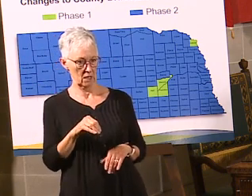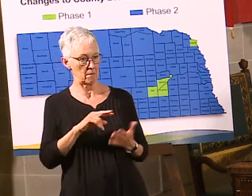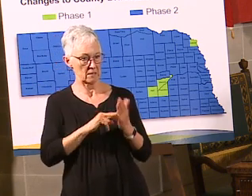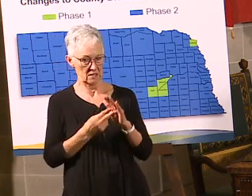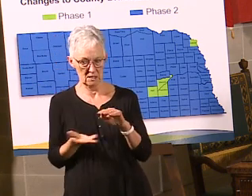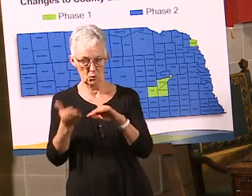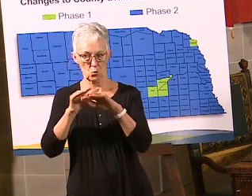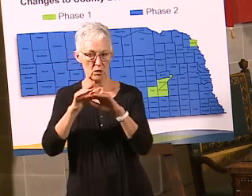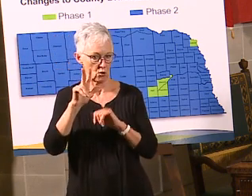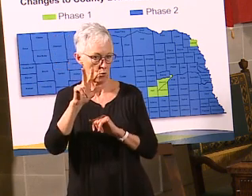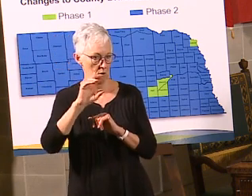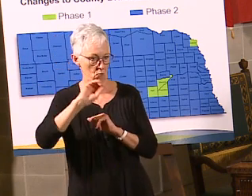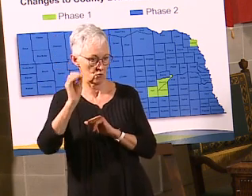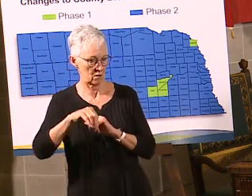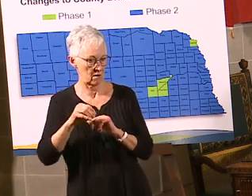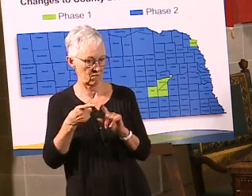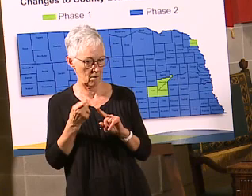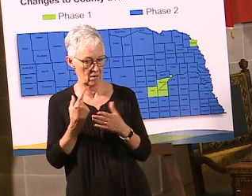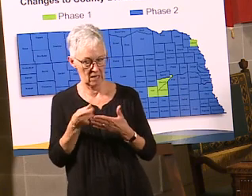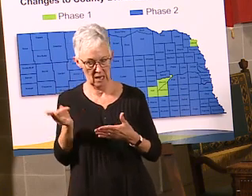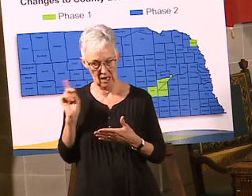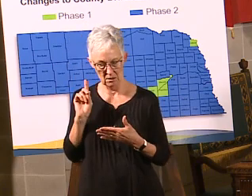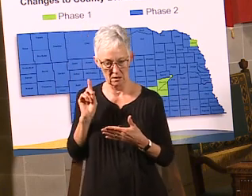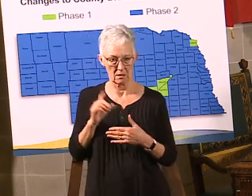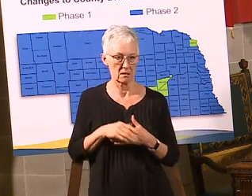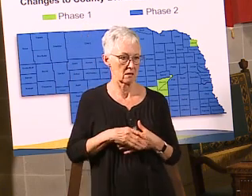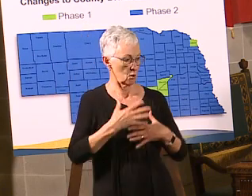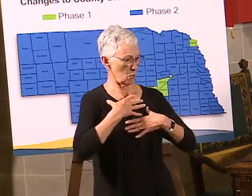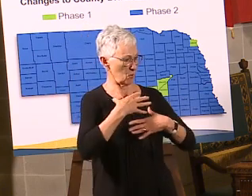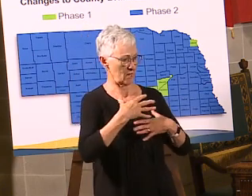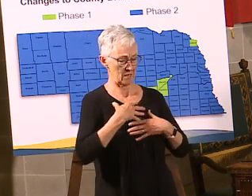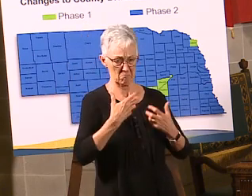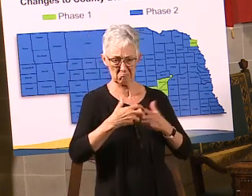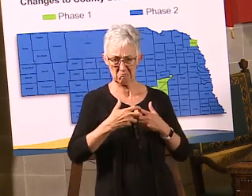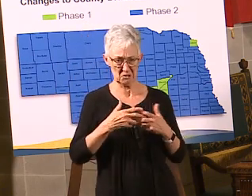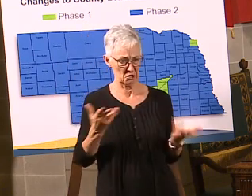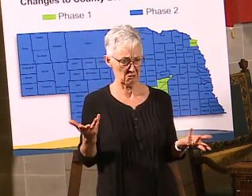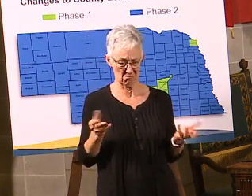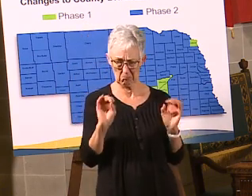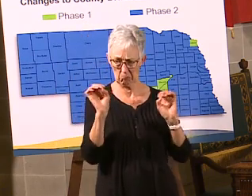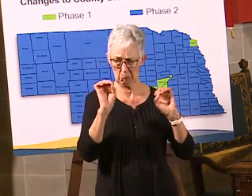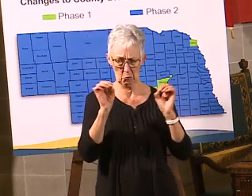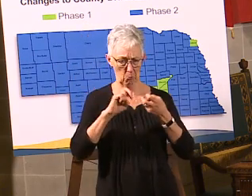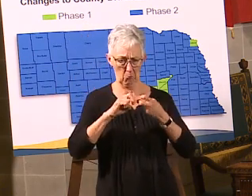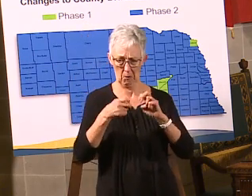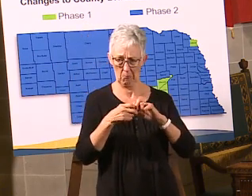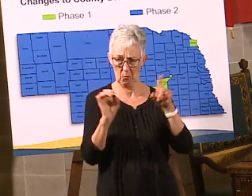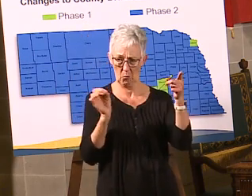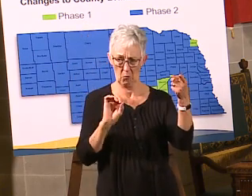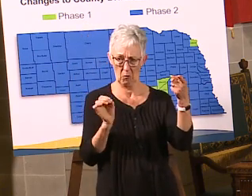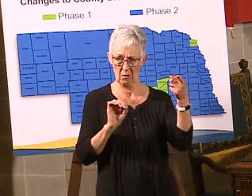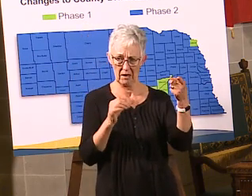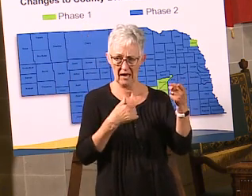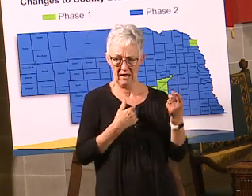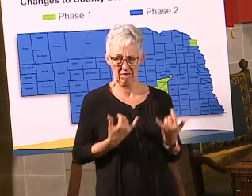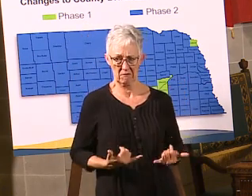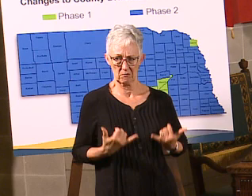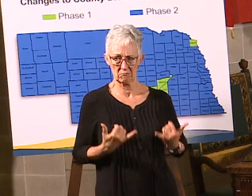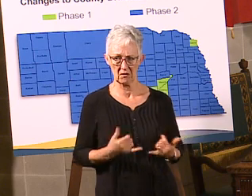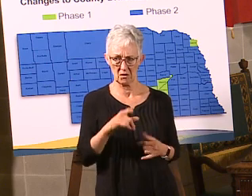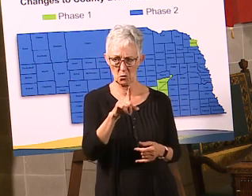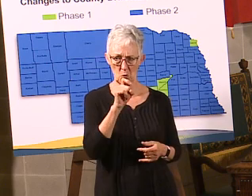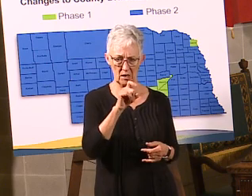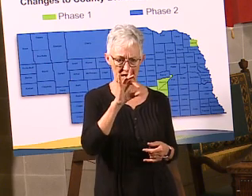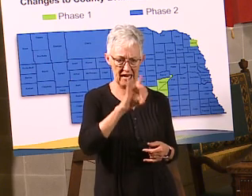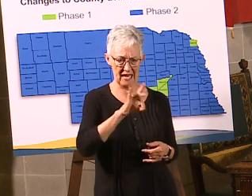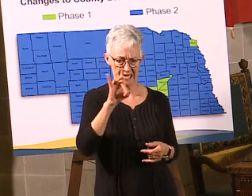3% from last week. Ventilators don't seem to be an issue in the Omaha, Douglas County area. We have currently 188